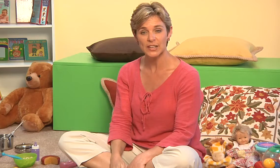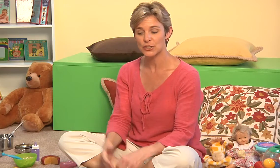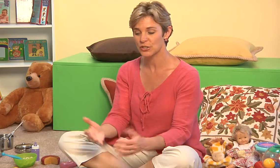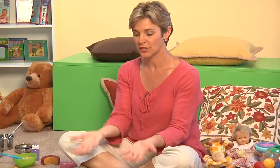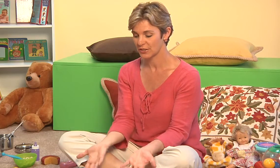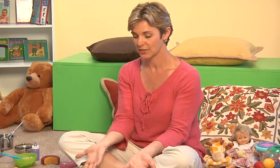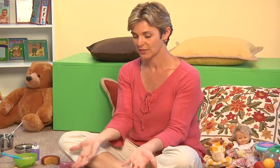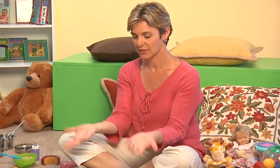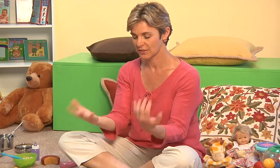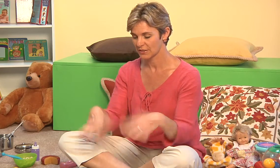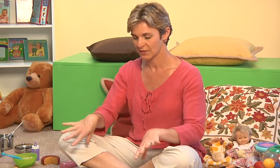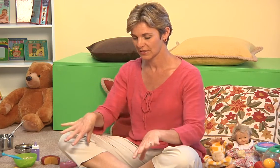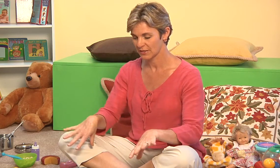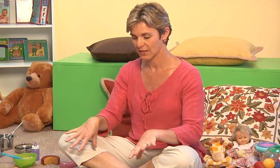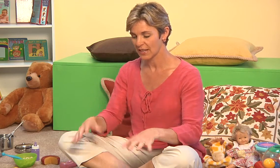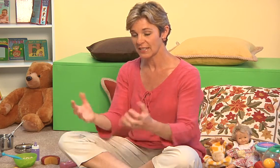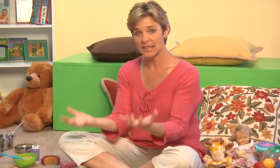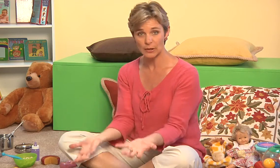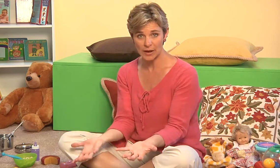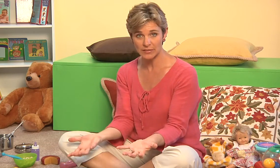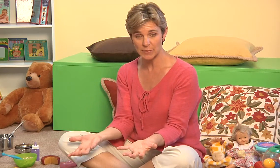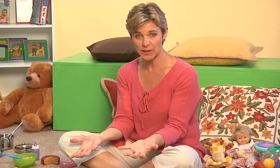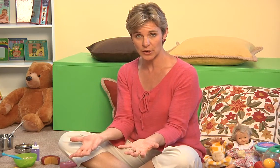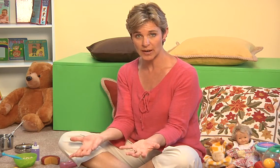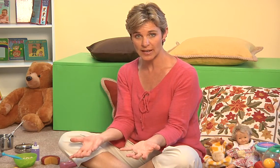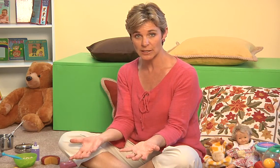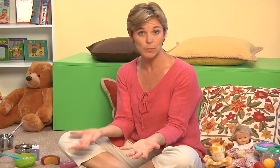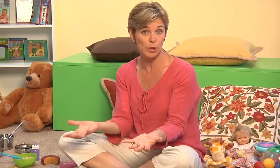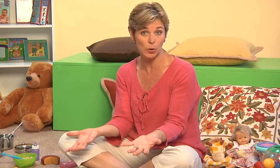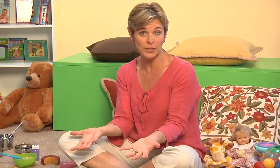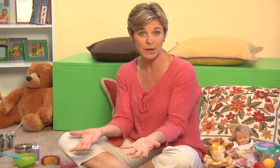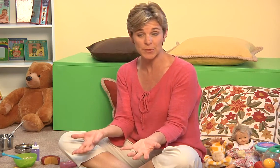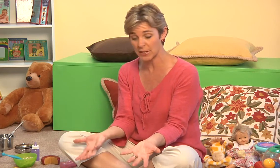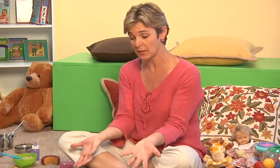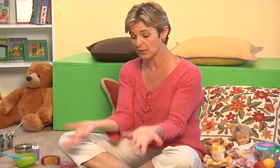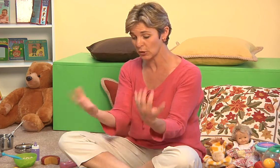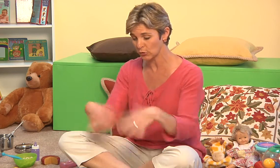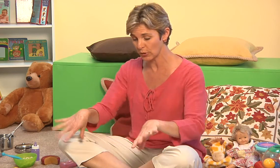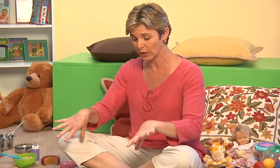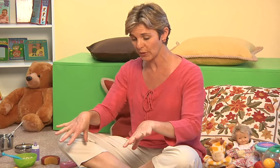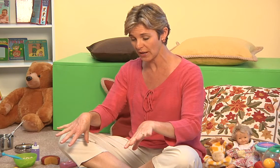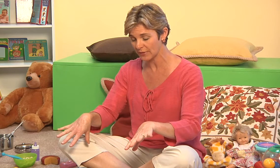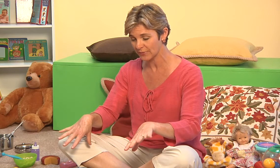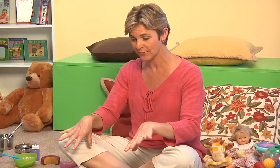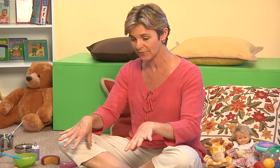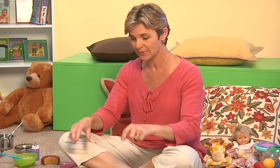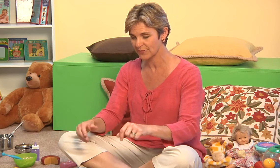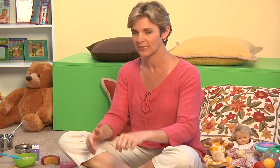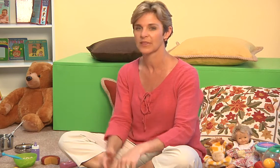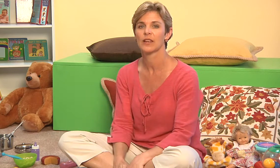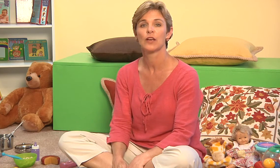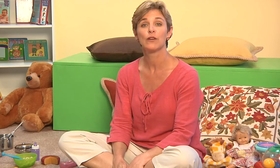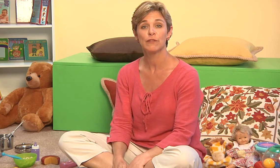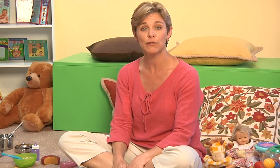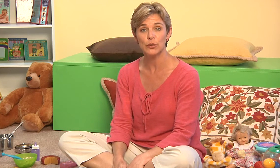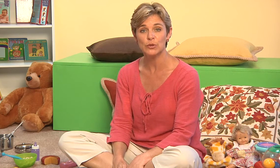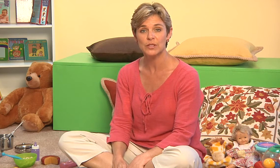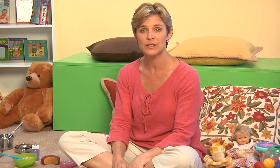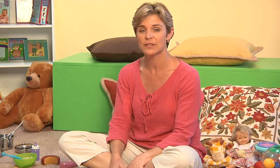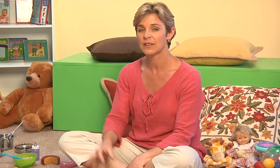Finished. It's like you have something in your hands, but you're all done with it, so you're throwing it away. Fruit.